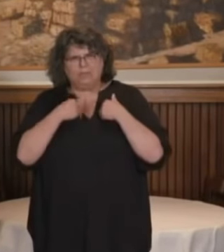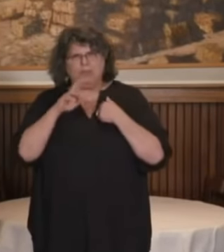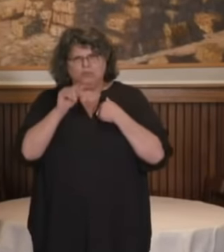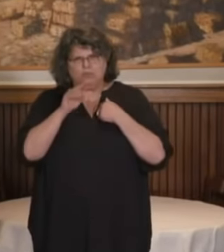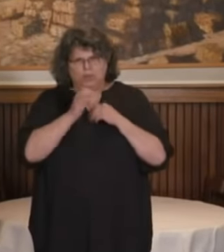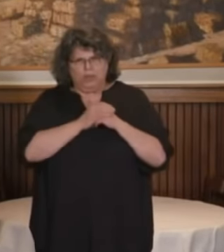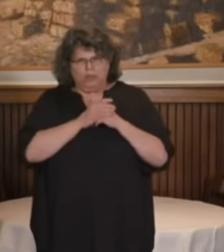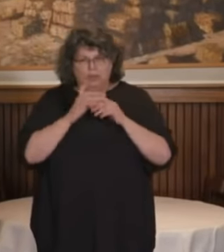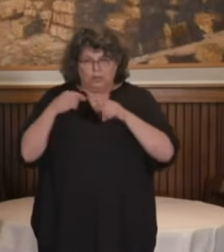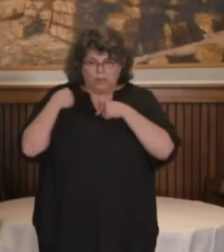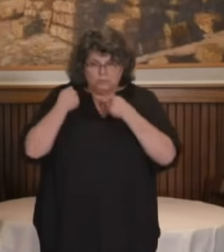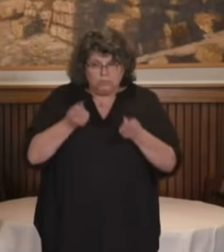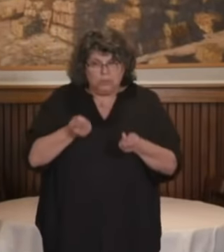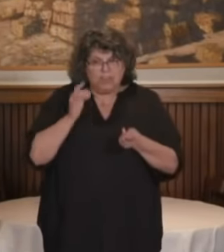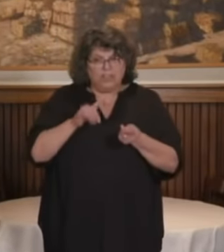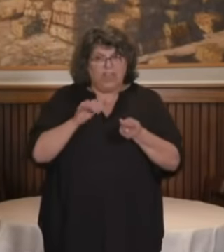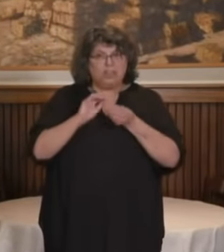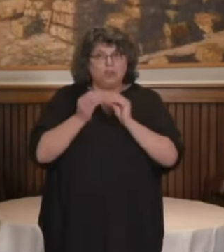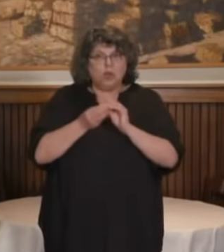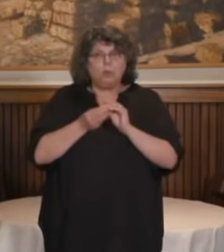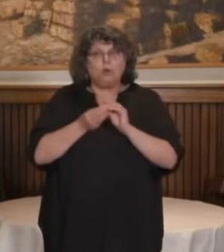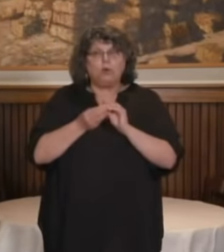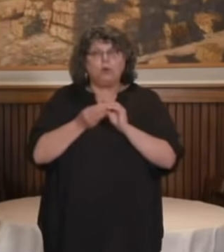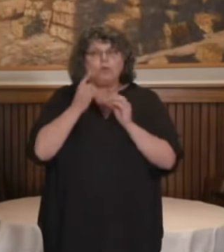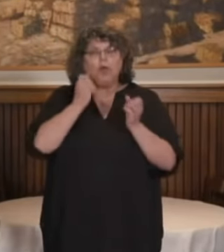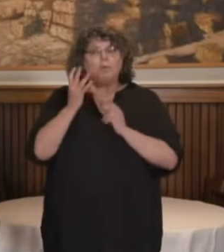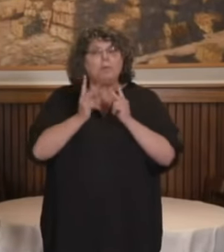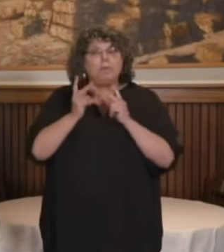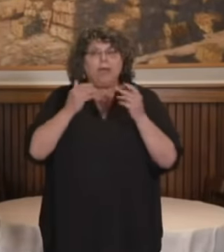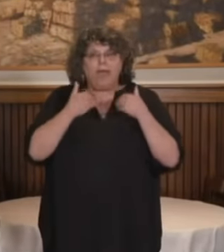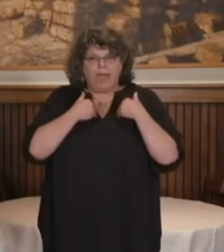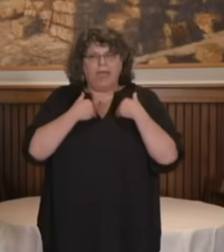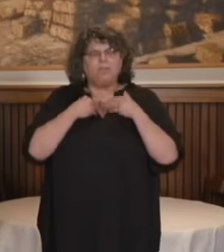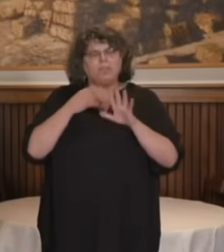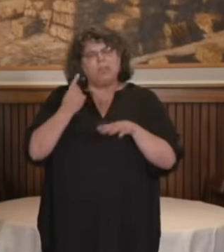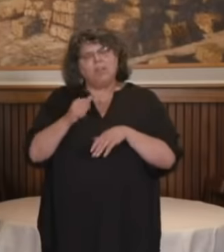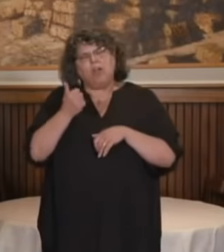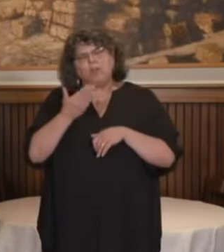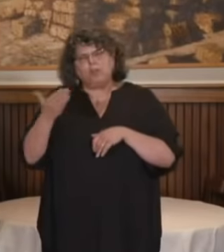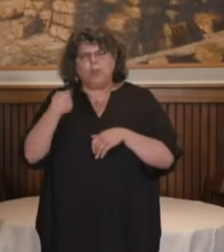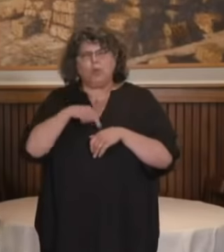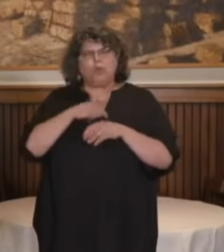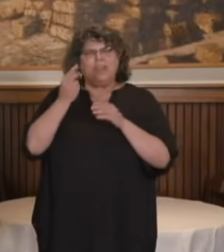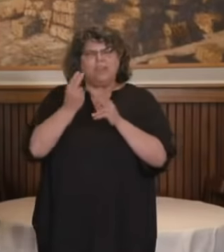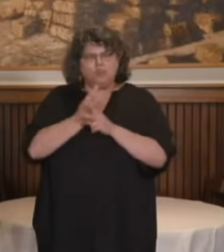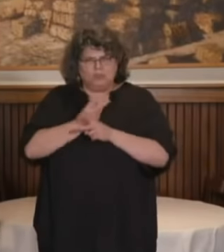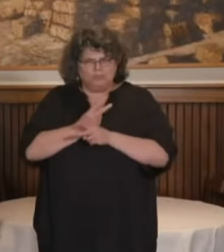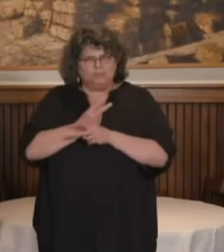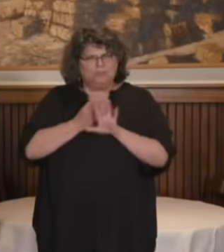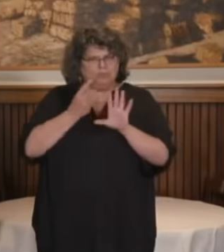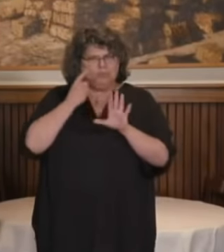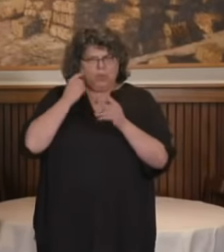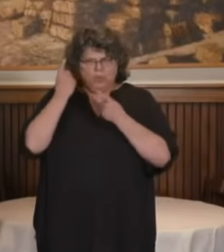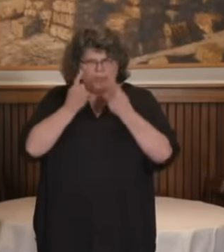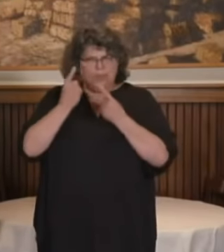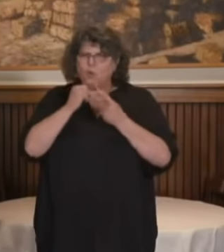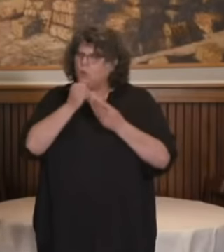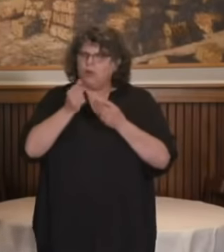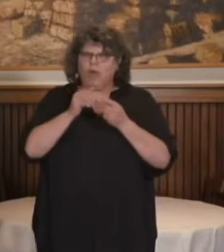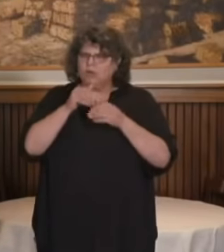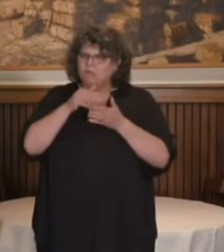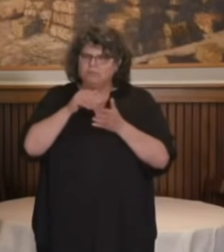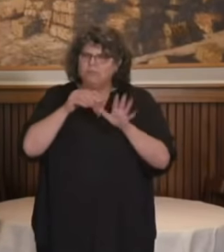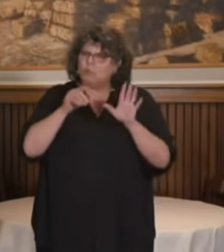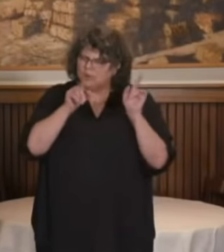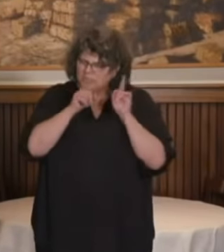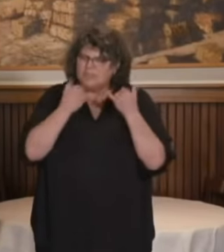weeks, the positivity rate as a point of consideration. We are not excluding the total number from